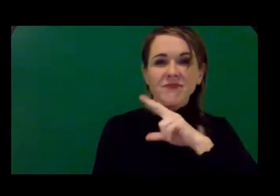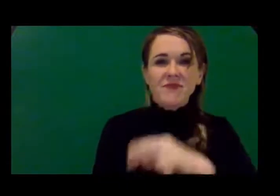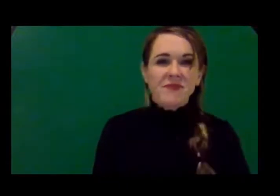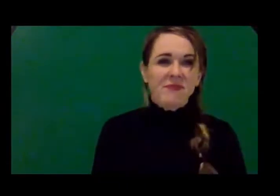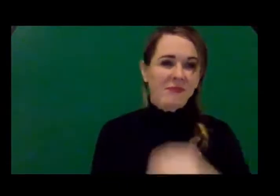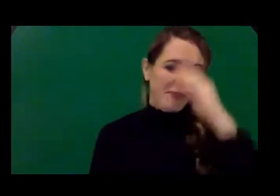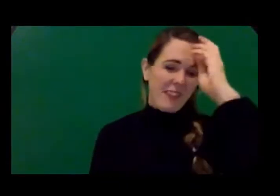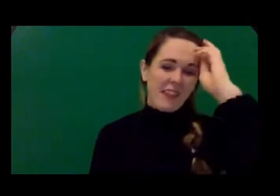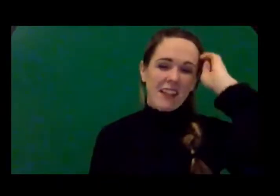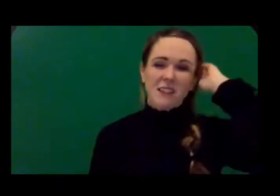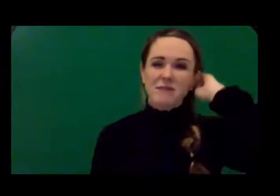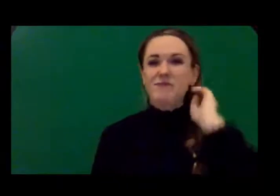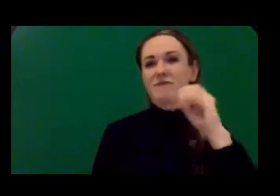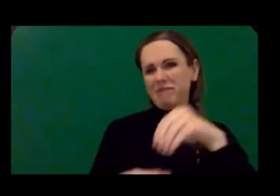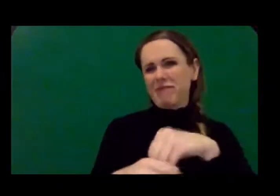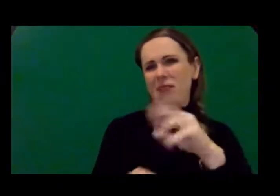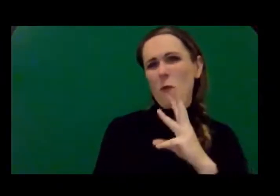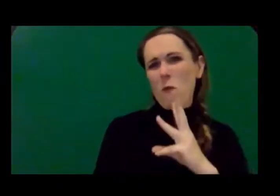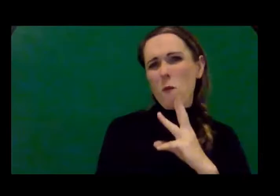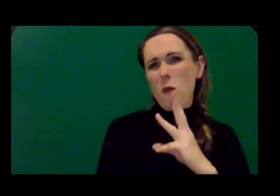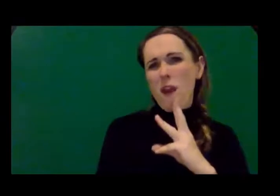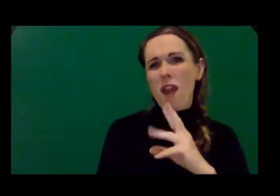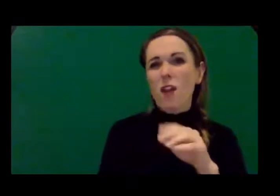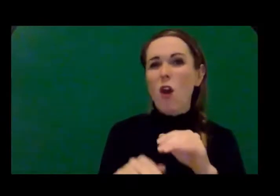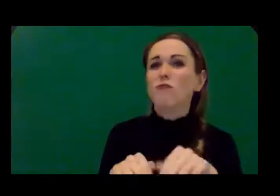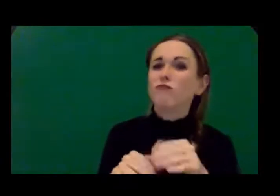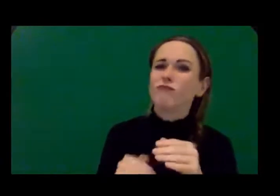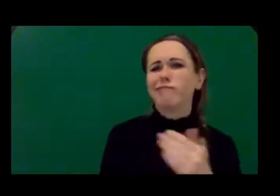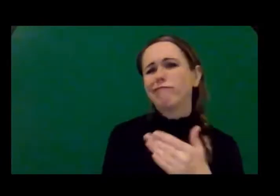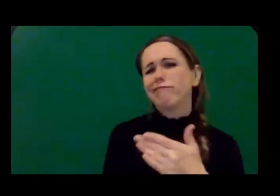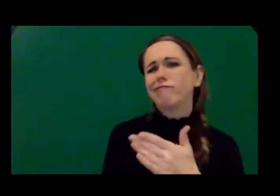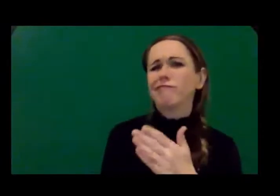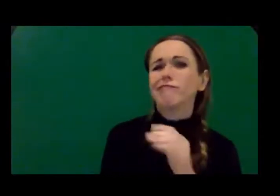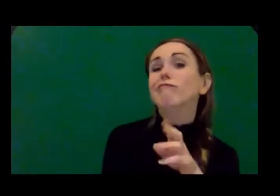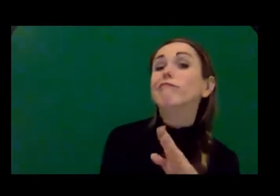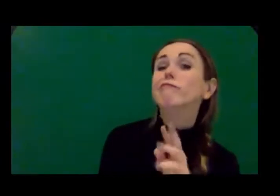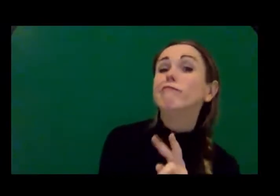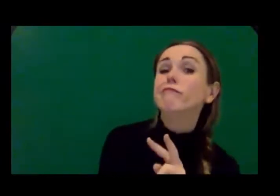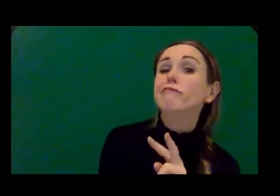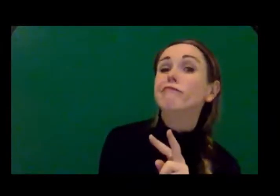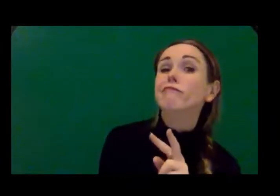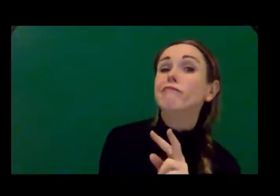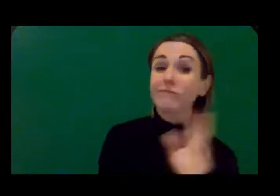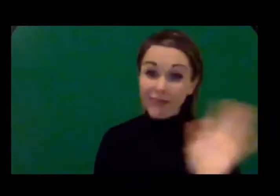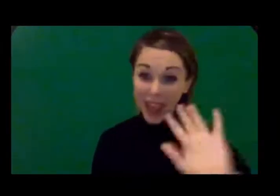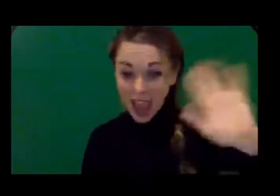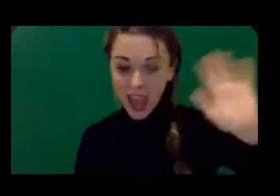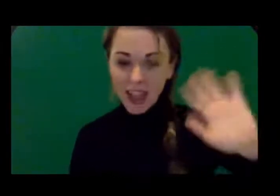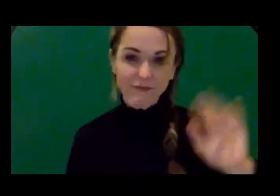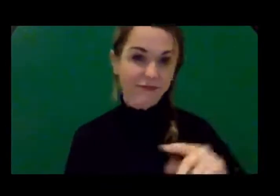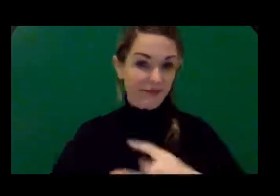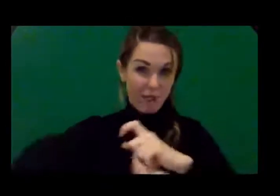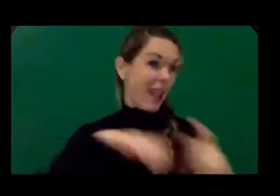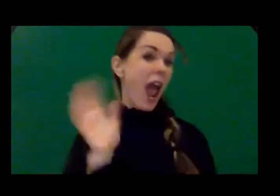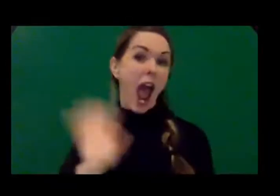sitting in the water, kind of swims up to the surface, is looking up. Caterpillar says, hi. Hey, guess